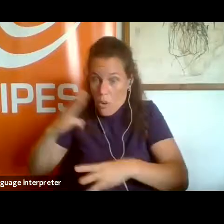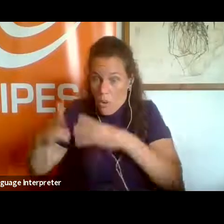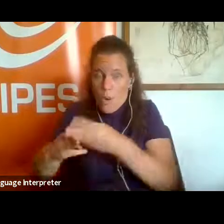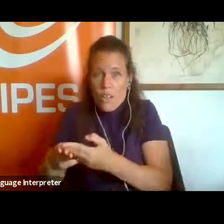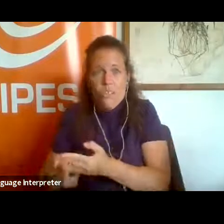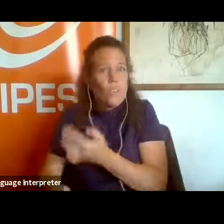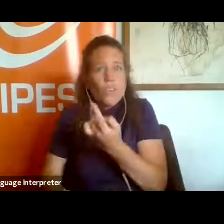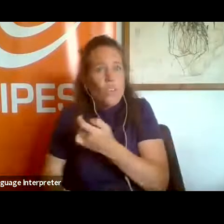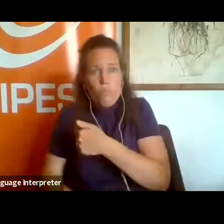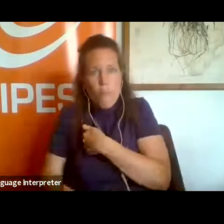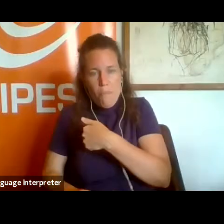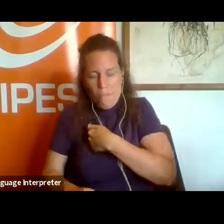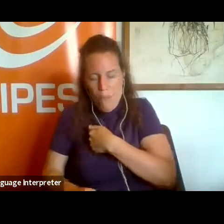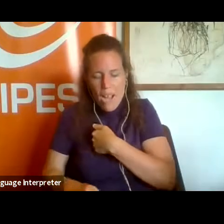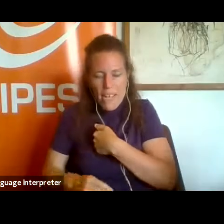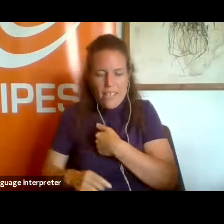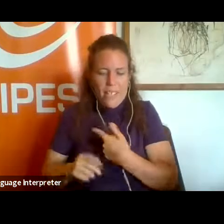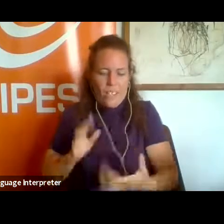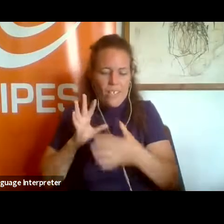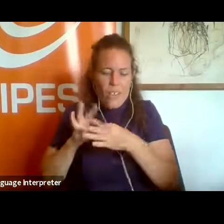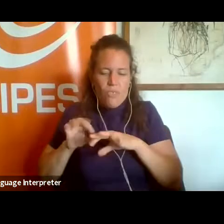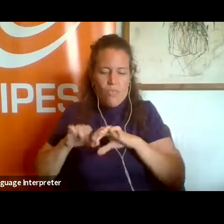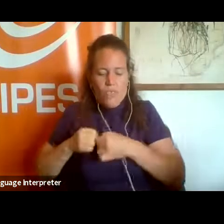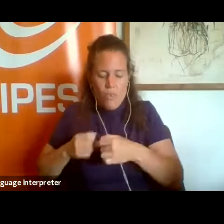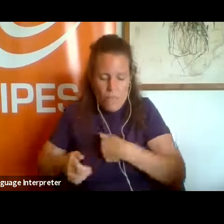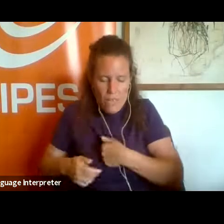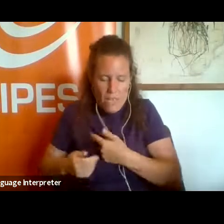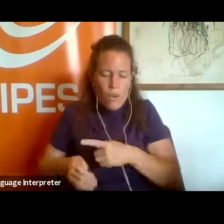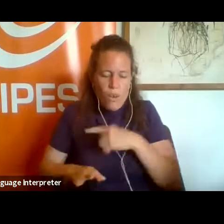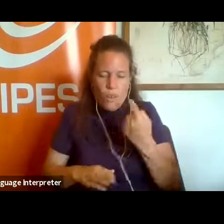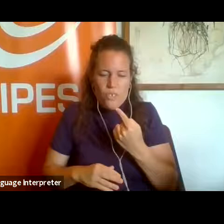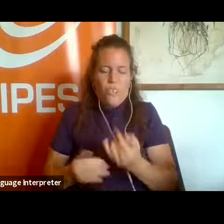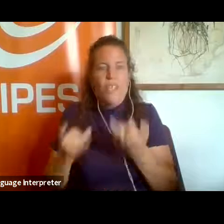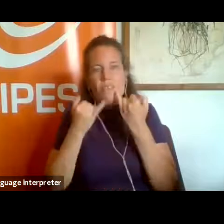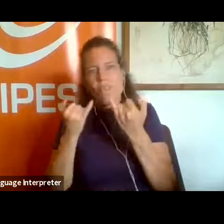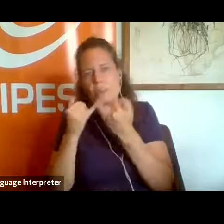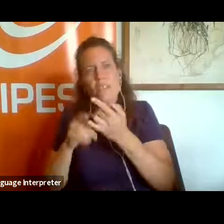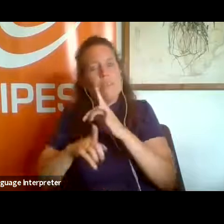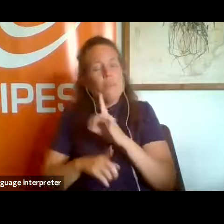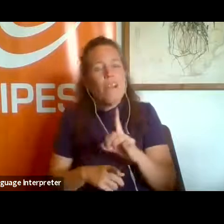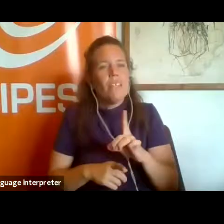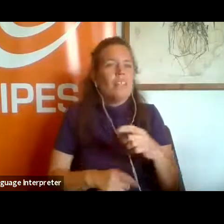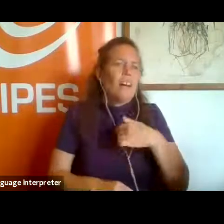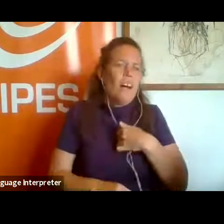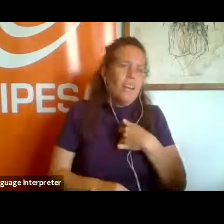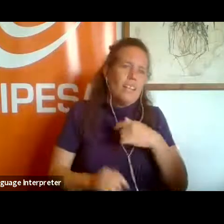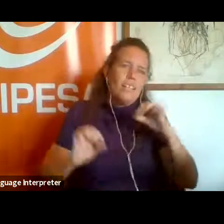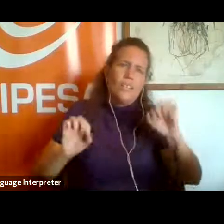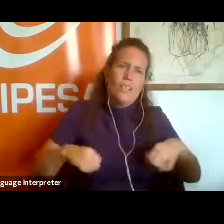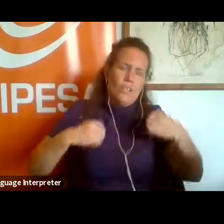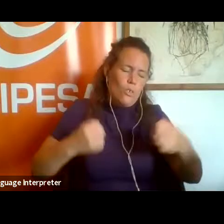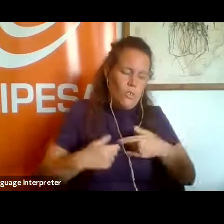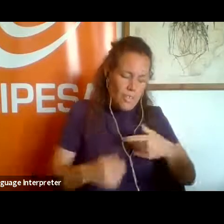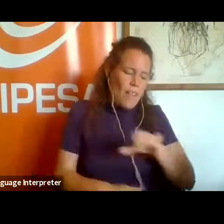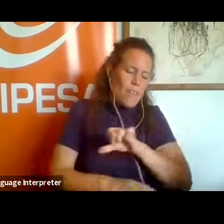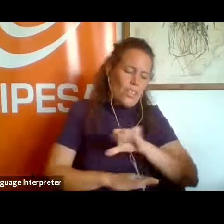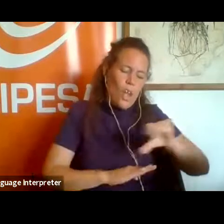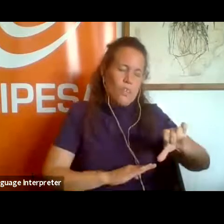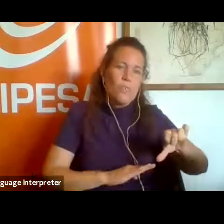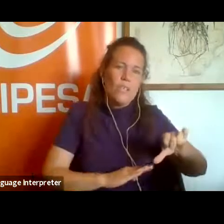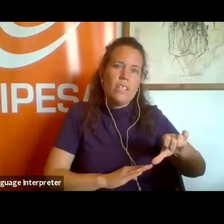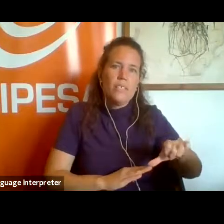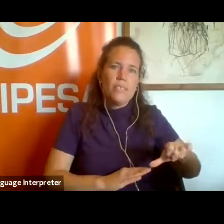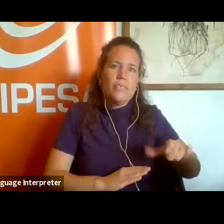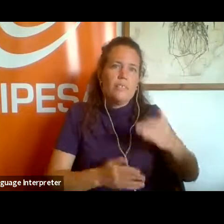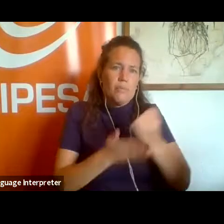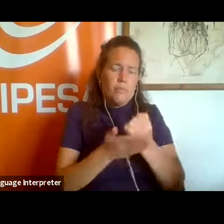were hacked or I lost some critical information, but rather I couldn't have surgery because the hospital that